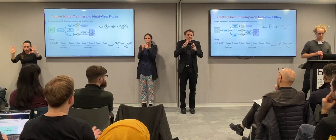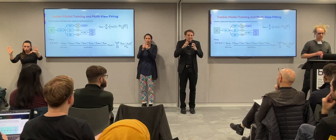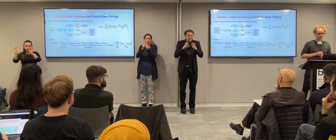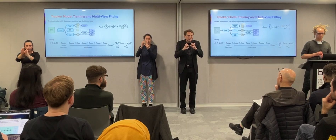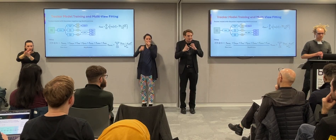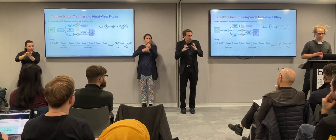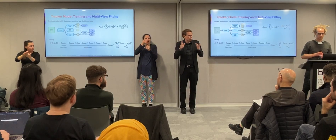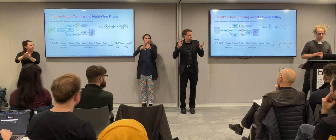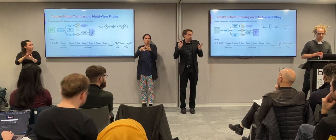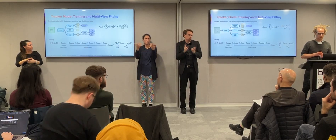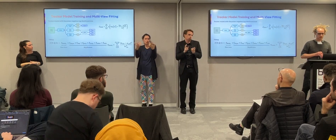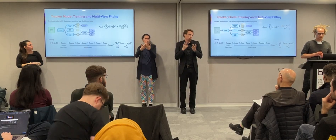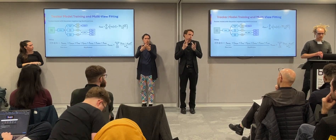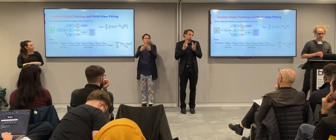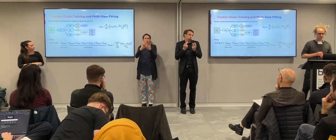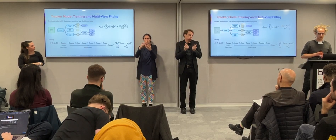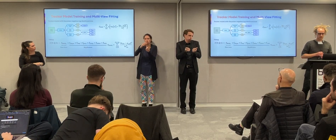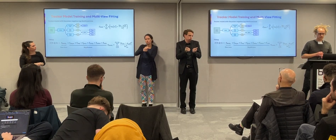fit.